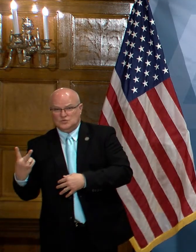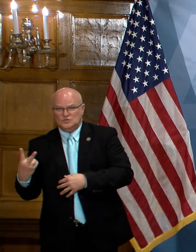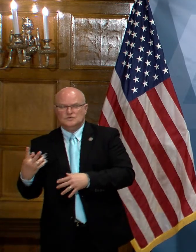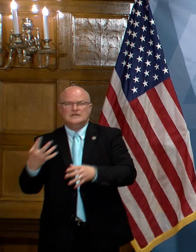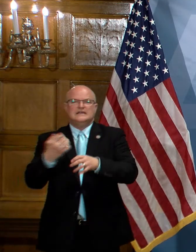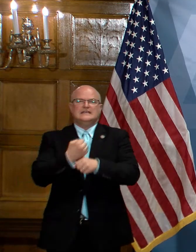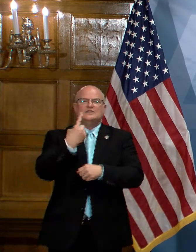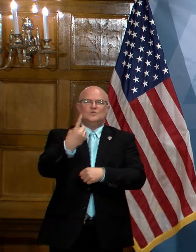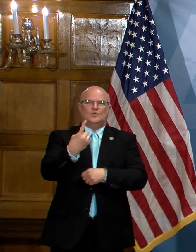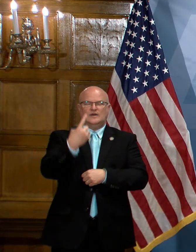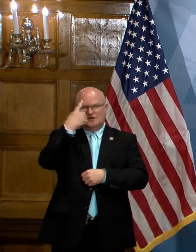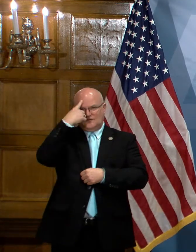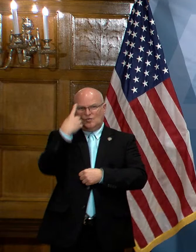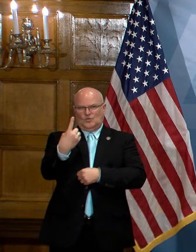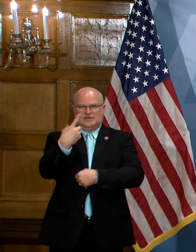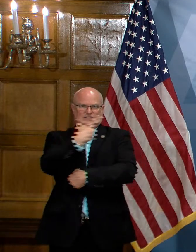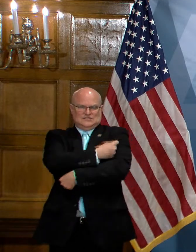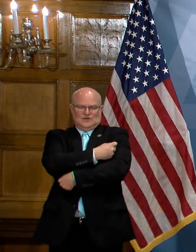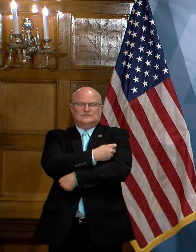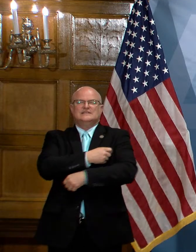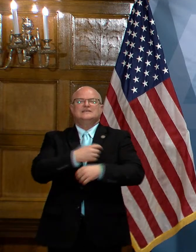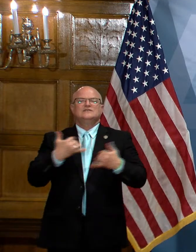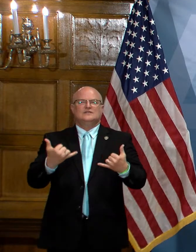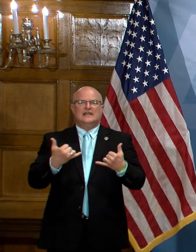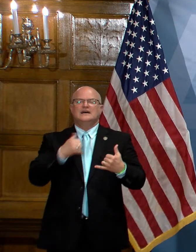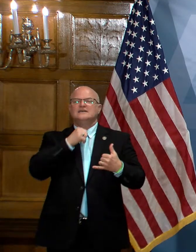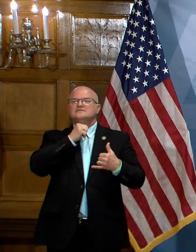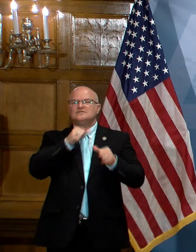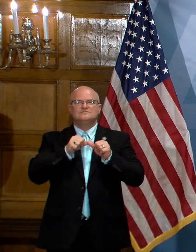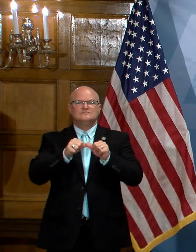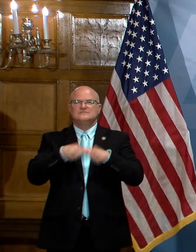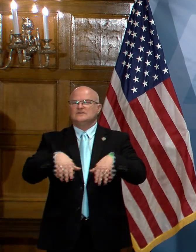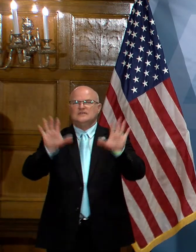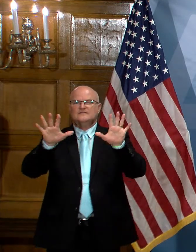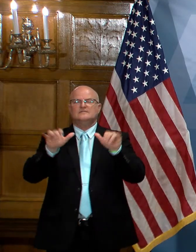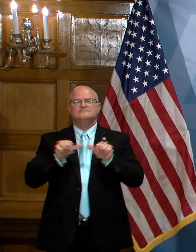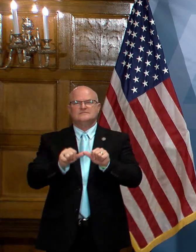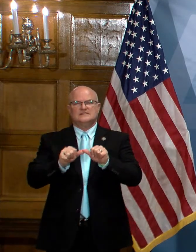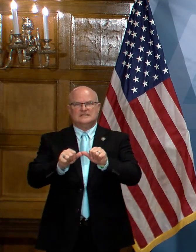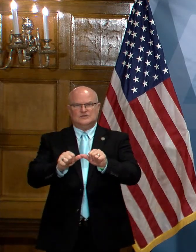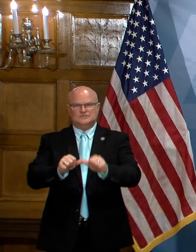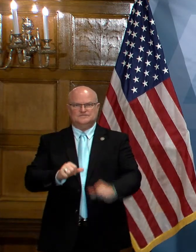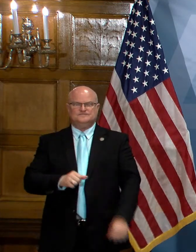pokes. So please, let's not let up our guard at this point. Thank you.